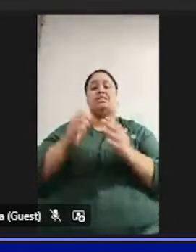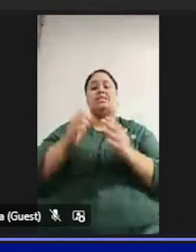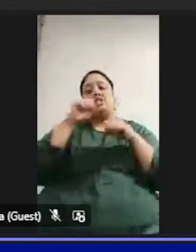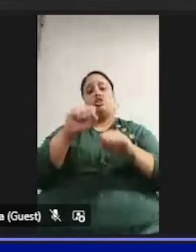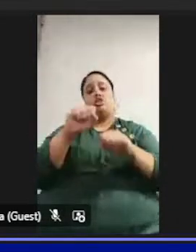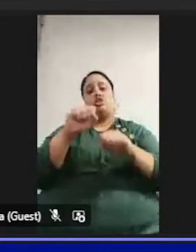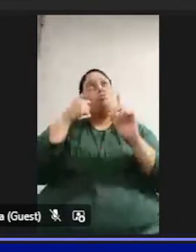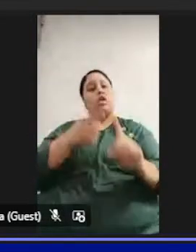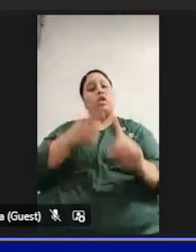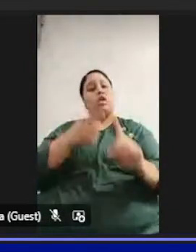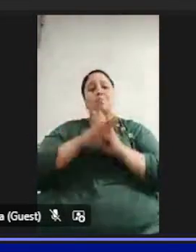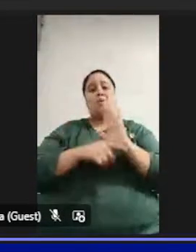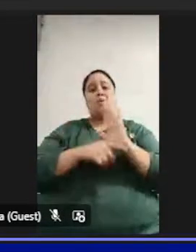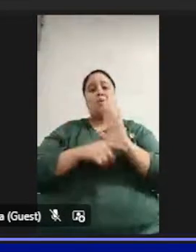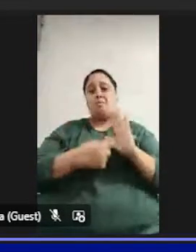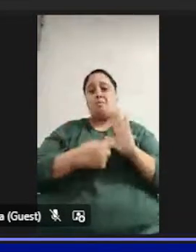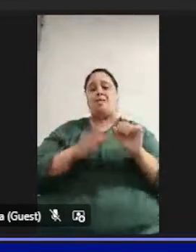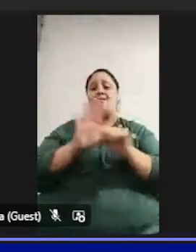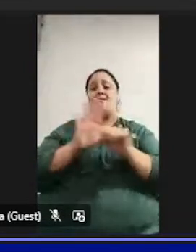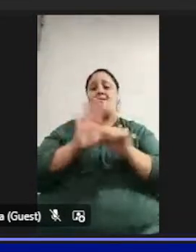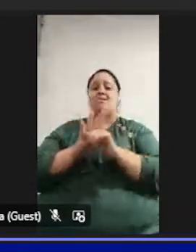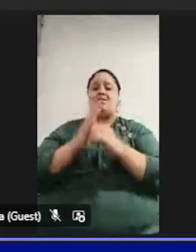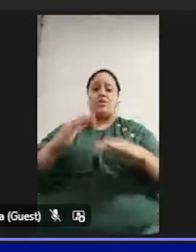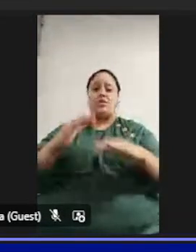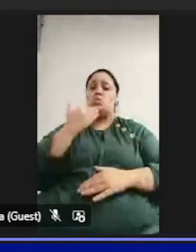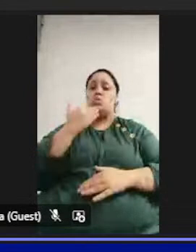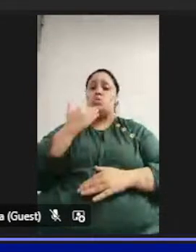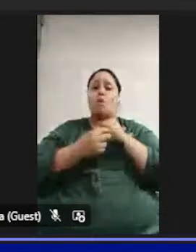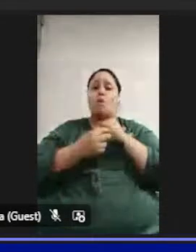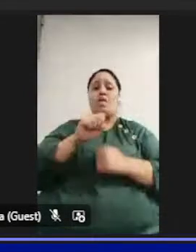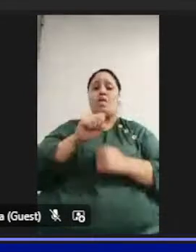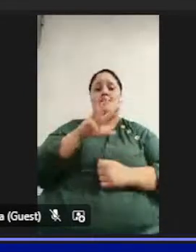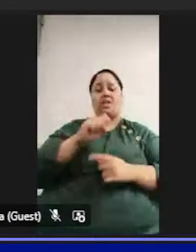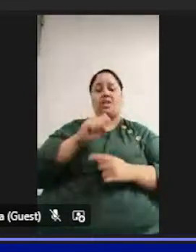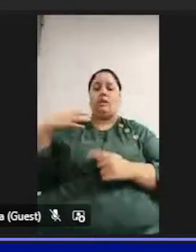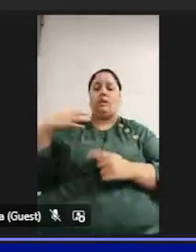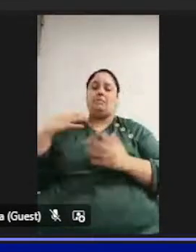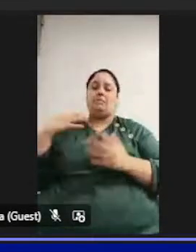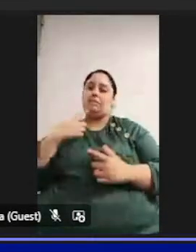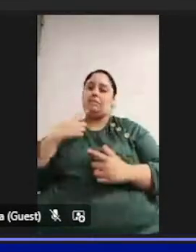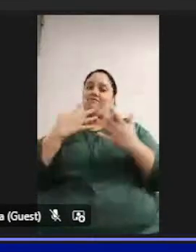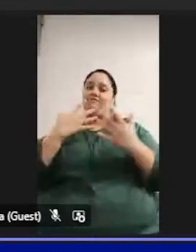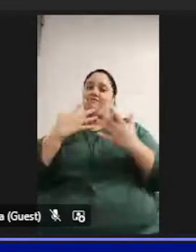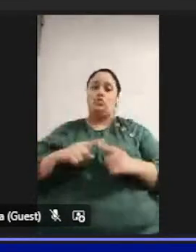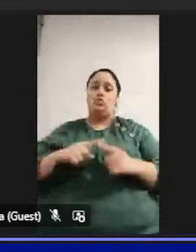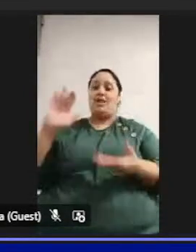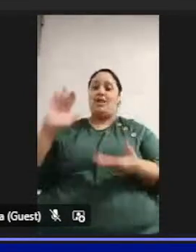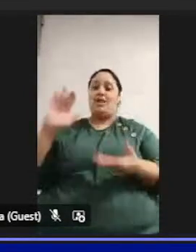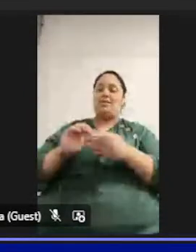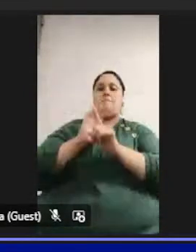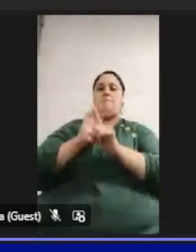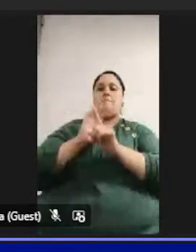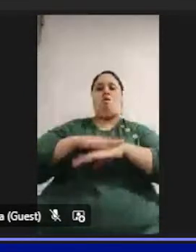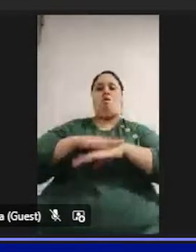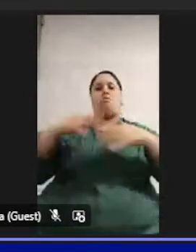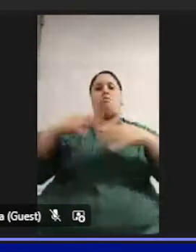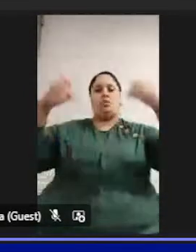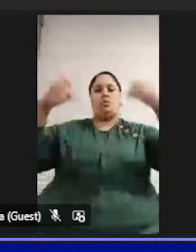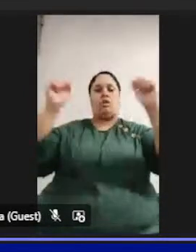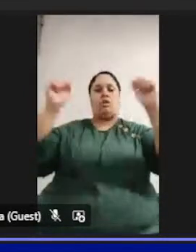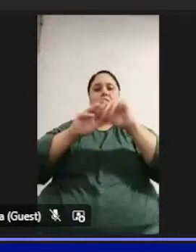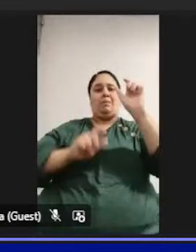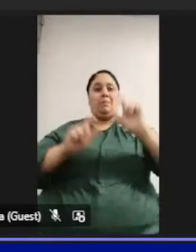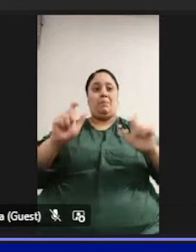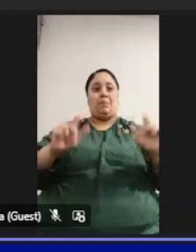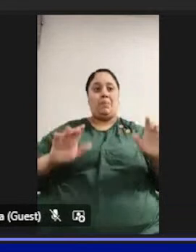have been covered by both Alvi and Minister. In terms of reducing the impacts of load shedding on citizens and businesses,